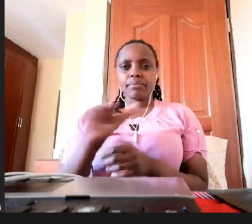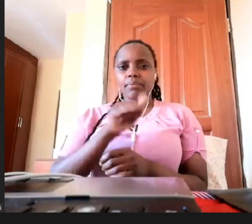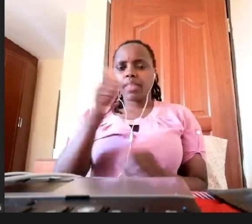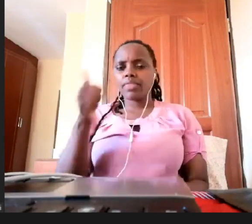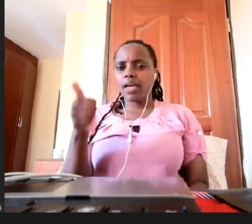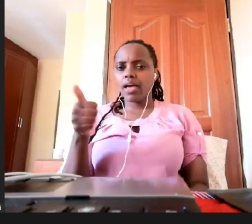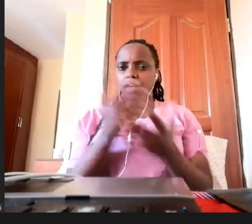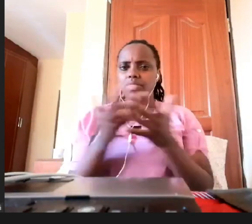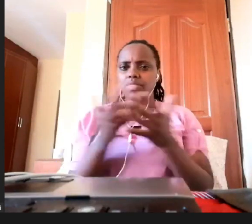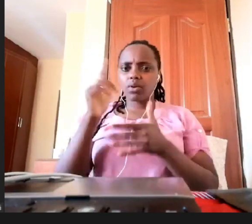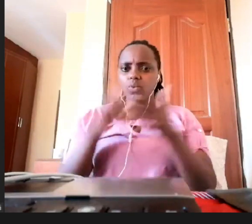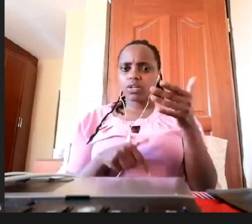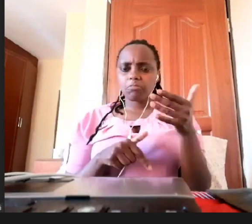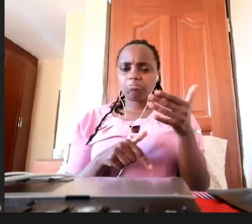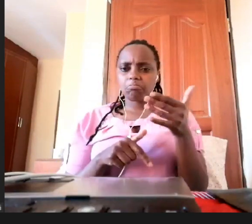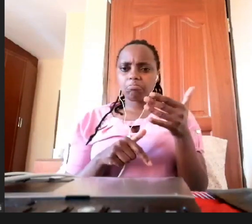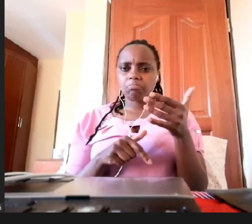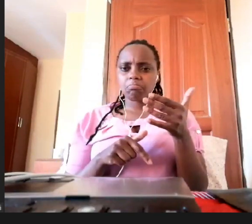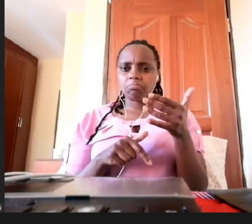thing is that